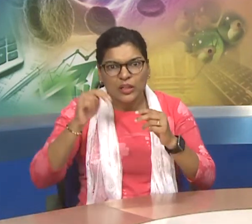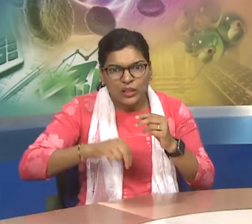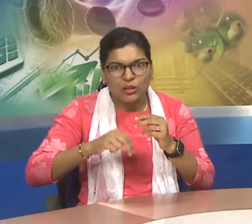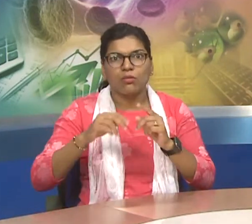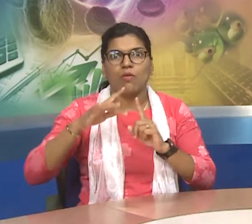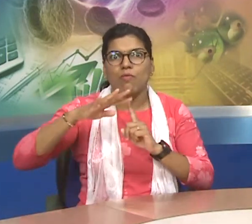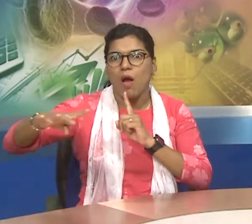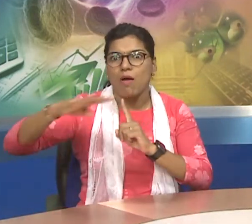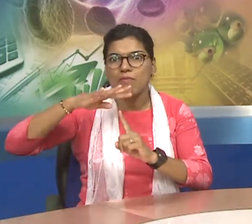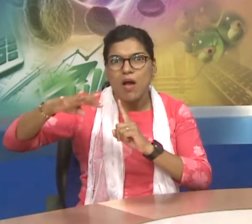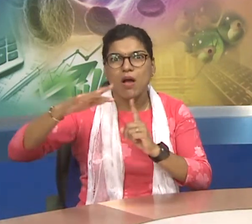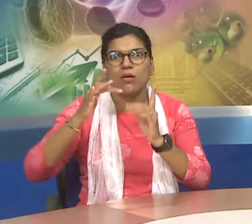all the different